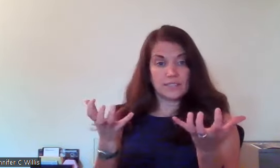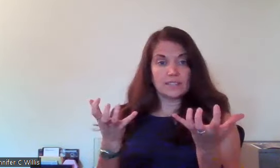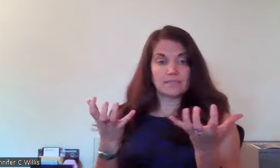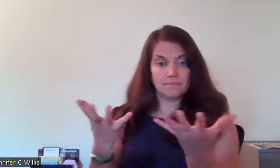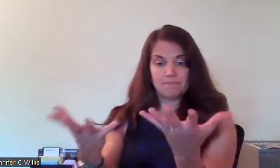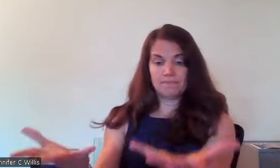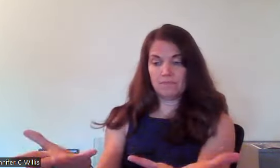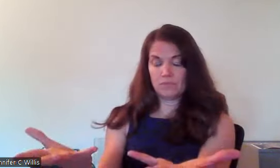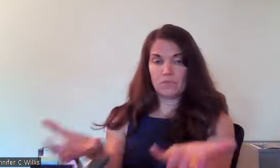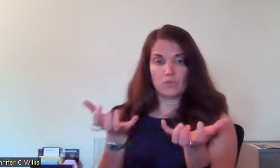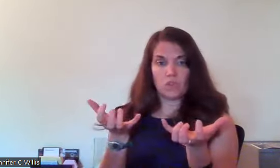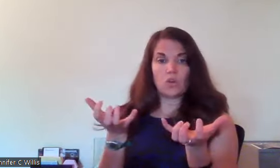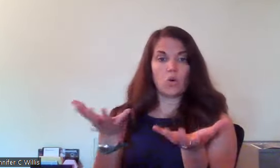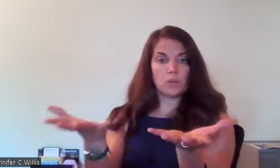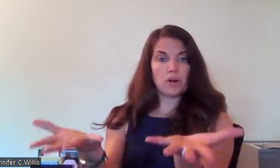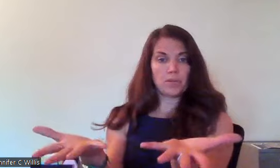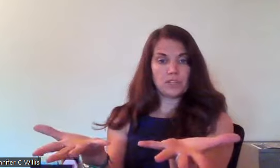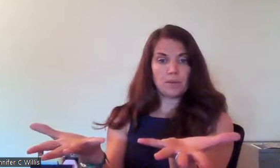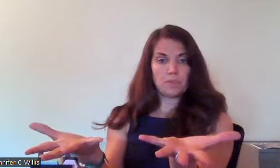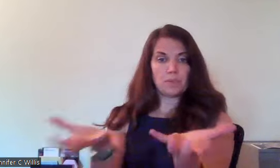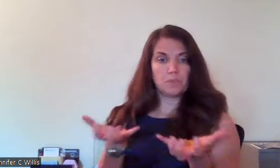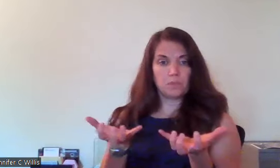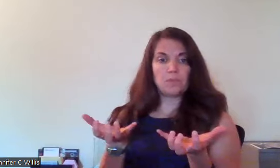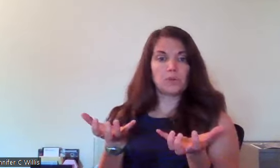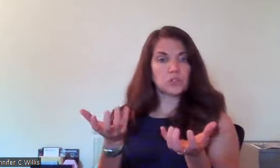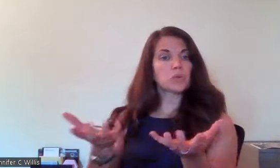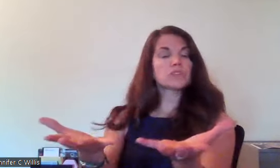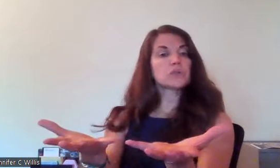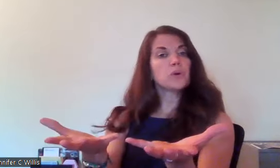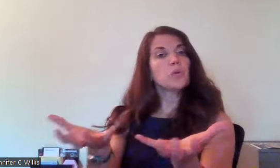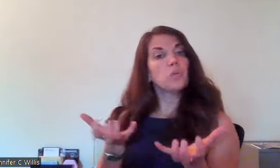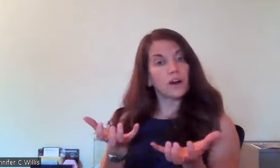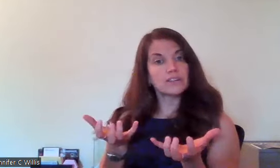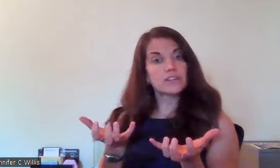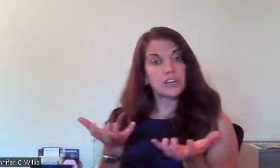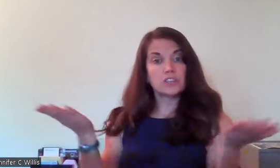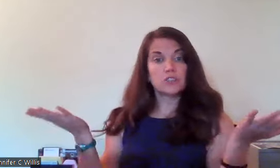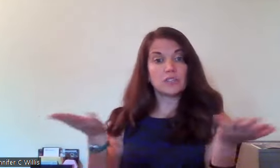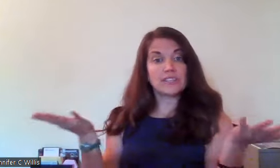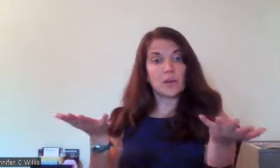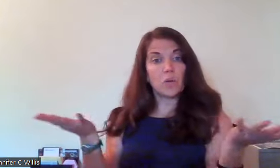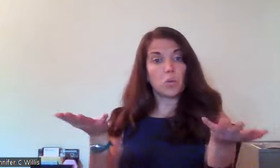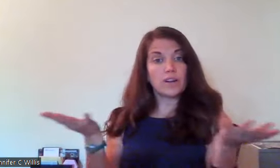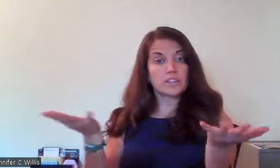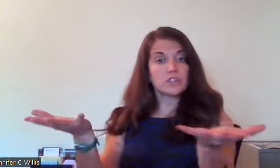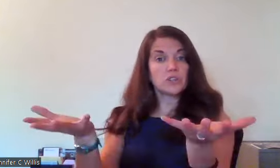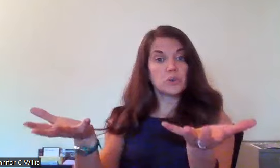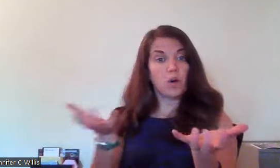Want. Open palms up, pull it towards you. Want. So you could say, what do you